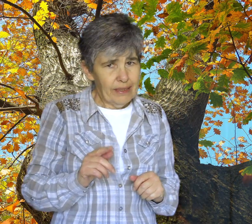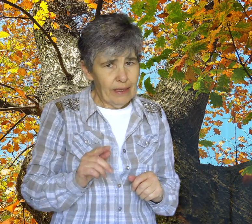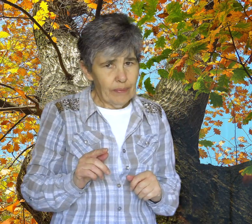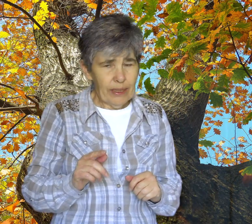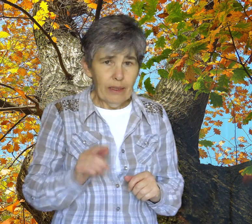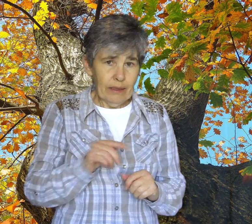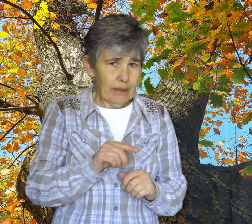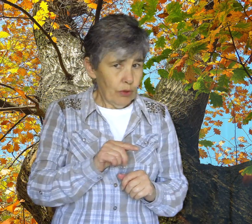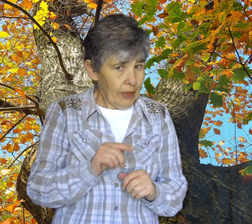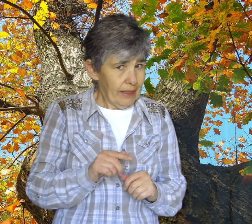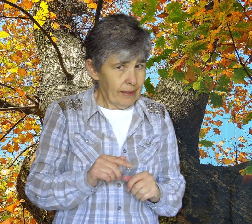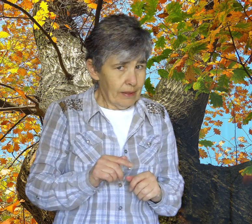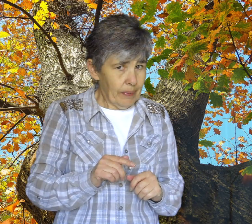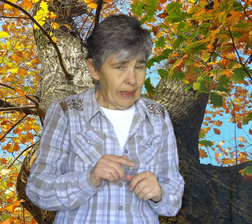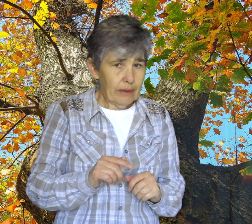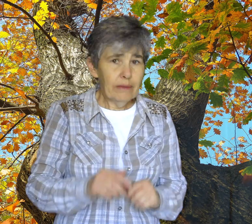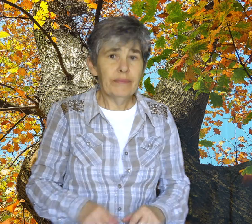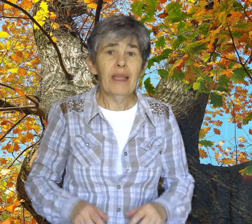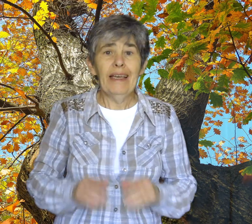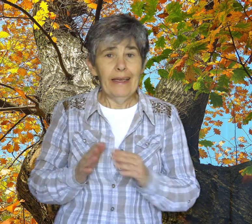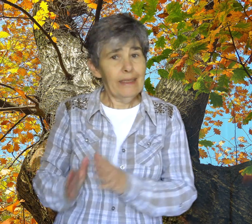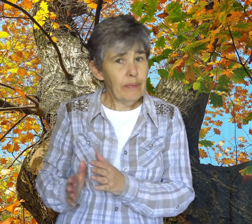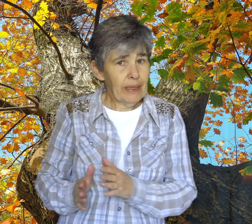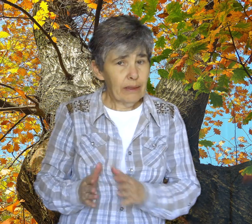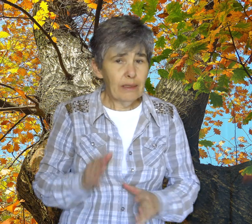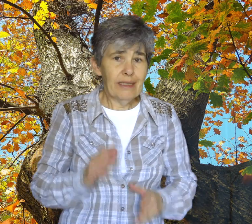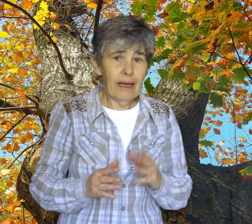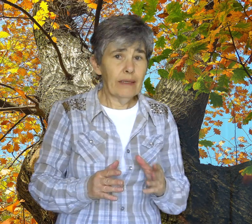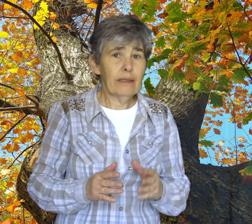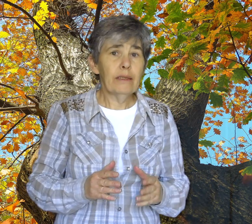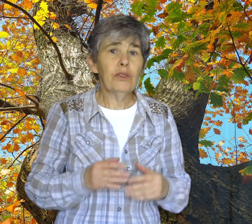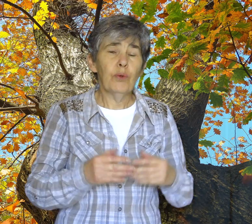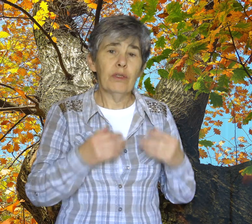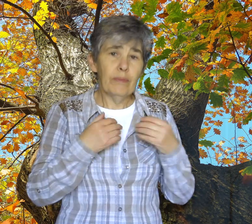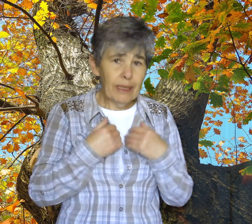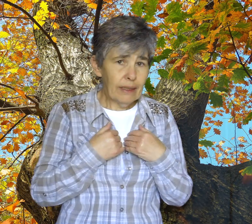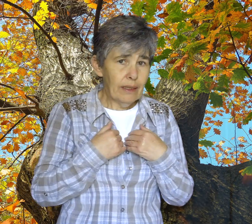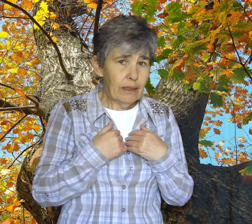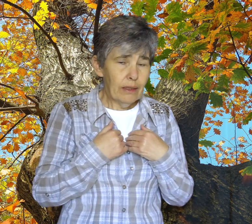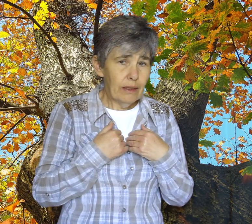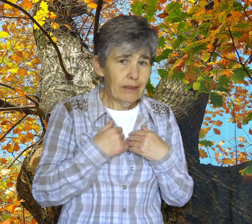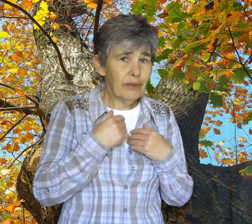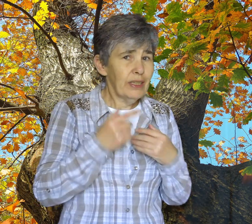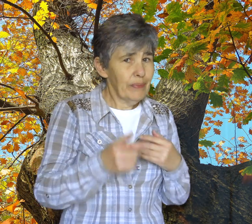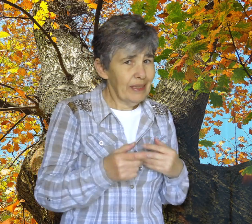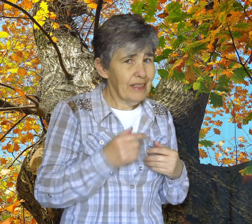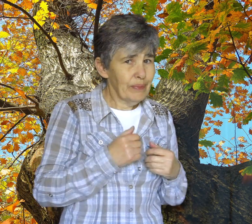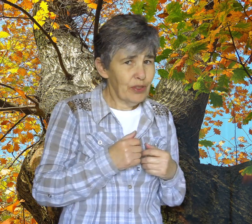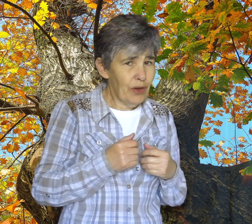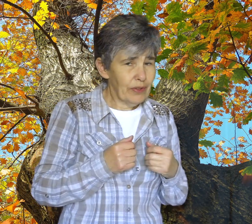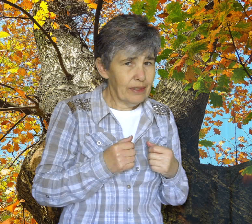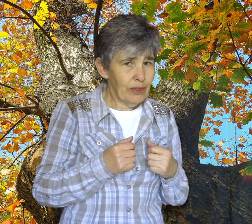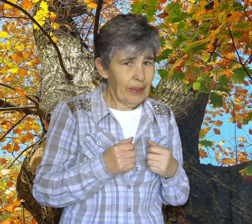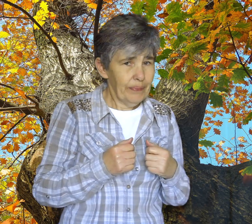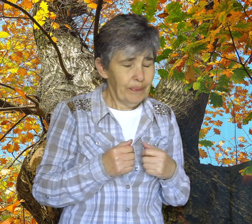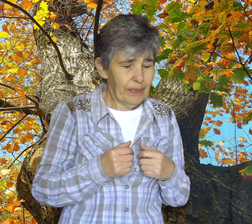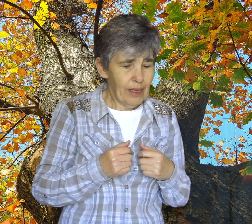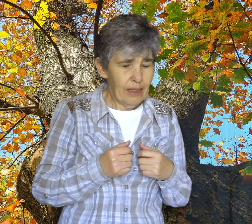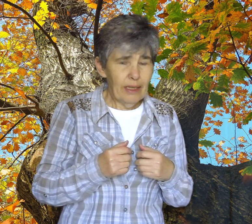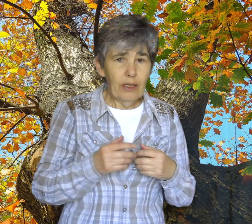Amy and great niece Isabelle, Isabelle decided she wanted me to read a bedtime story to her. I